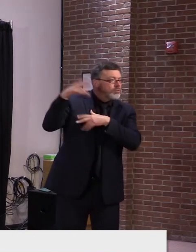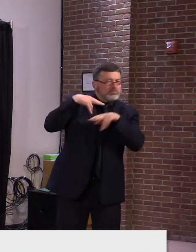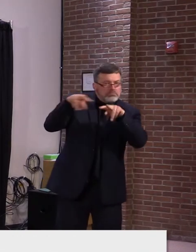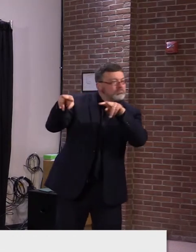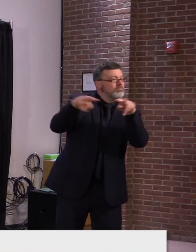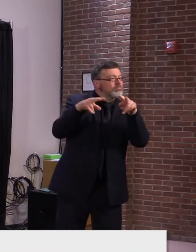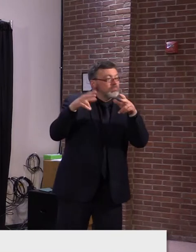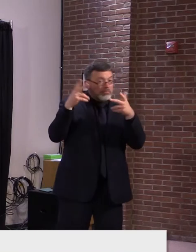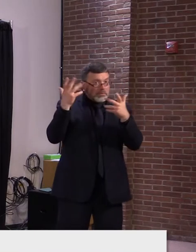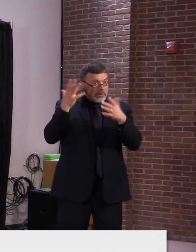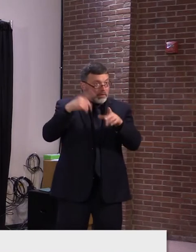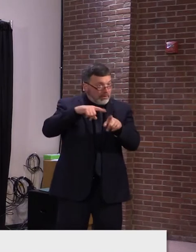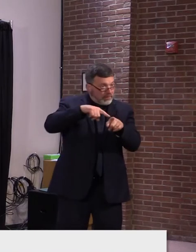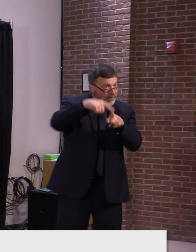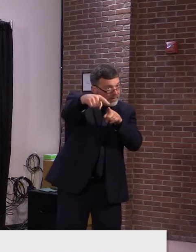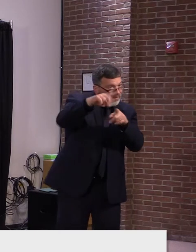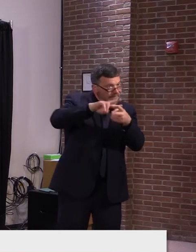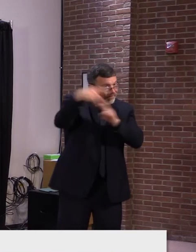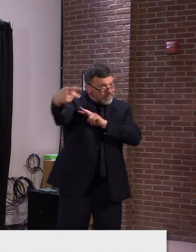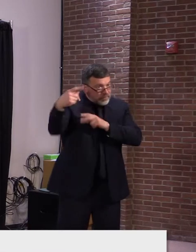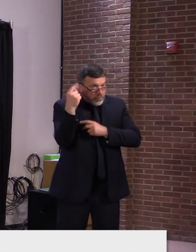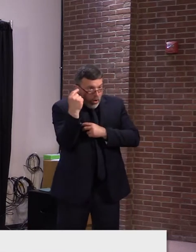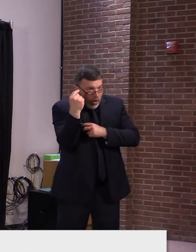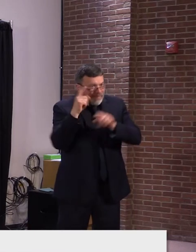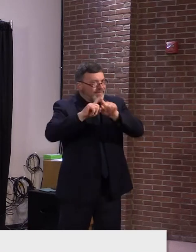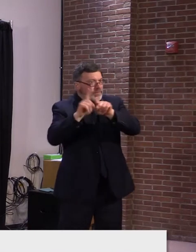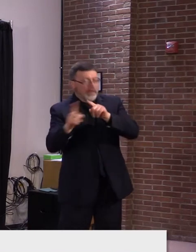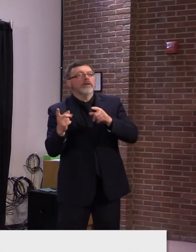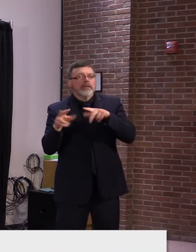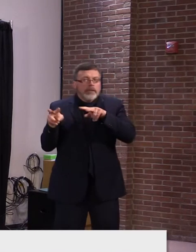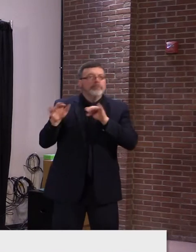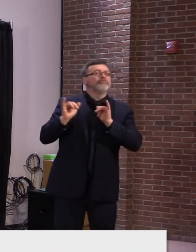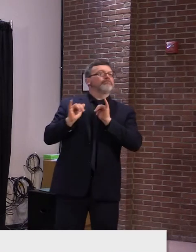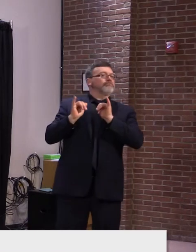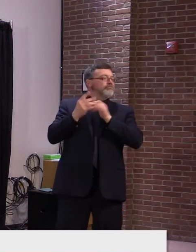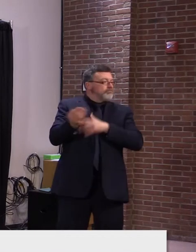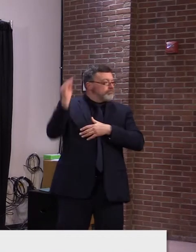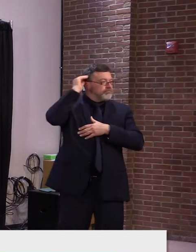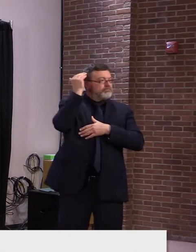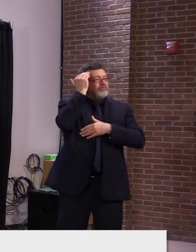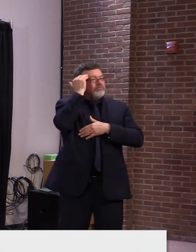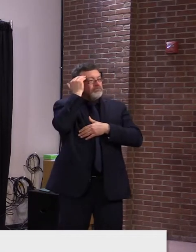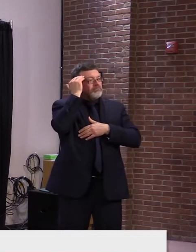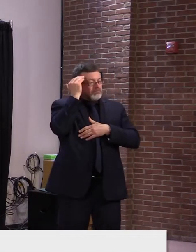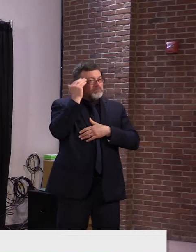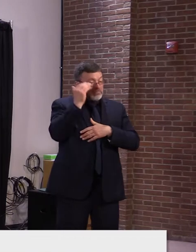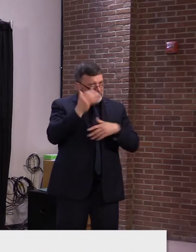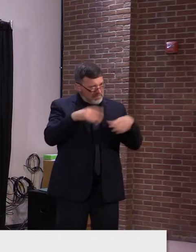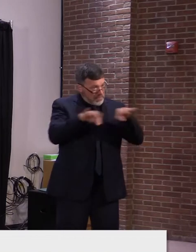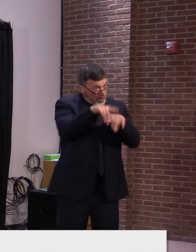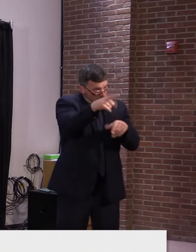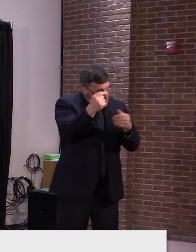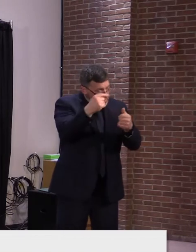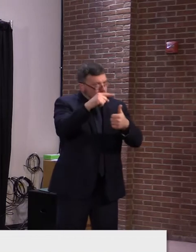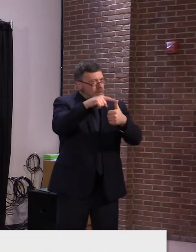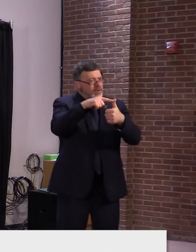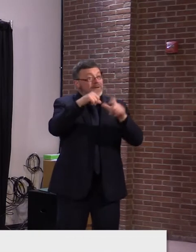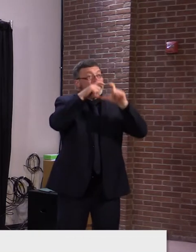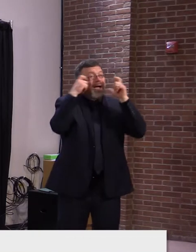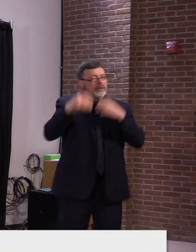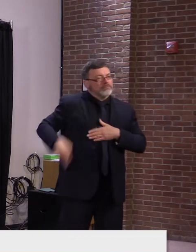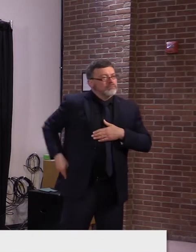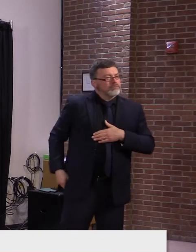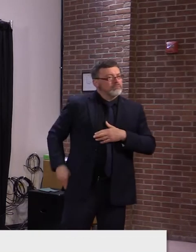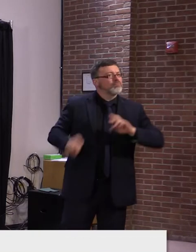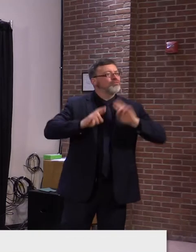treatments. In the meantime, keep your masks around and hold on to your rapid tests. Know